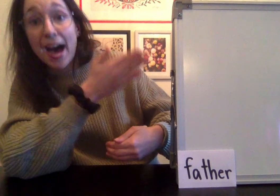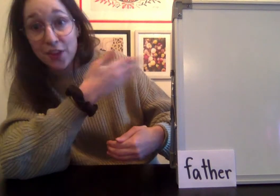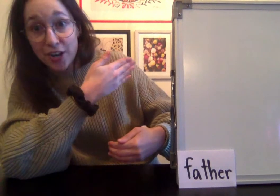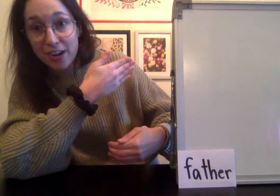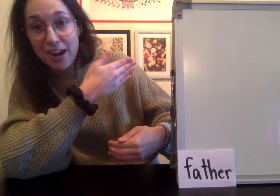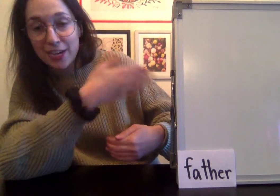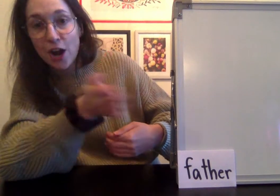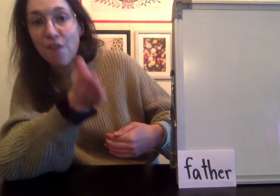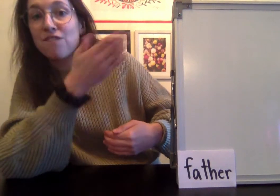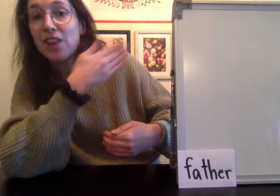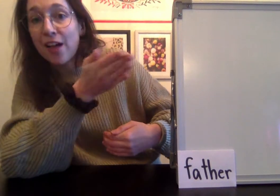Father, get ready, go.